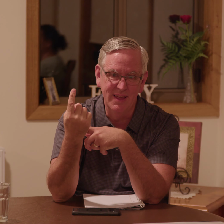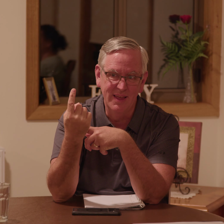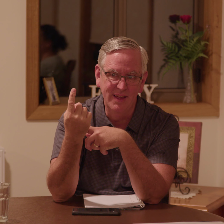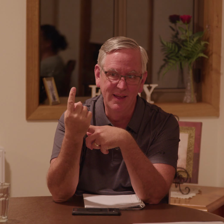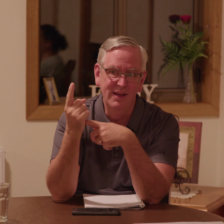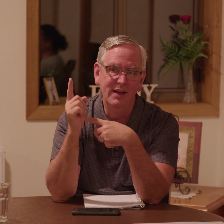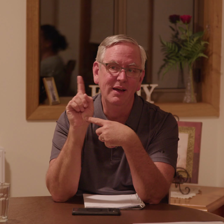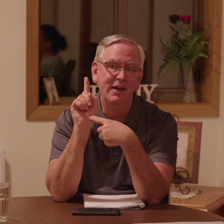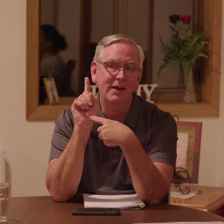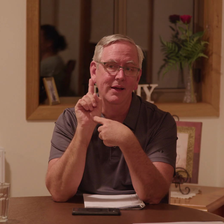hand shape.